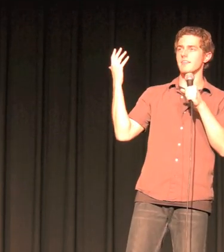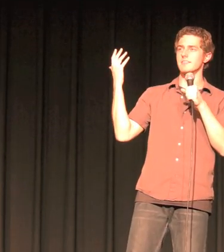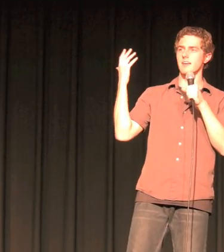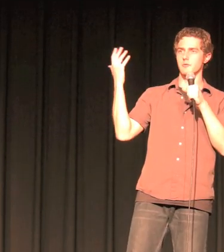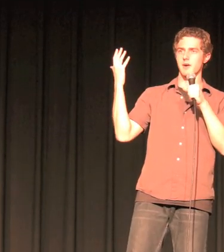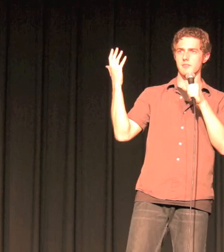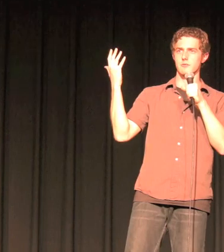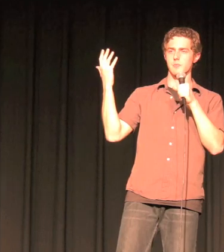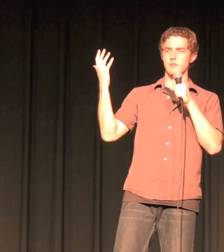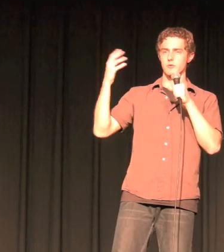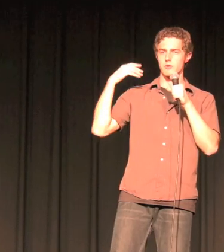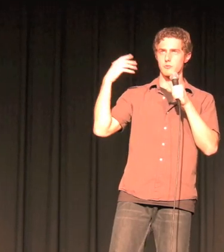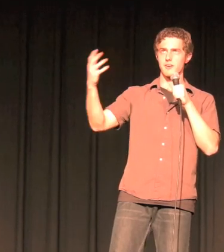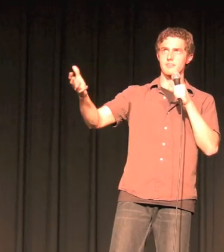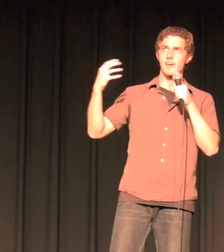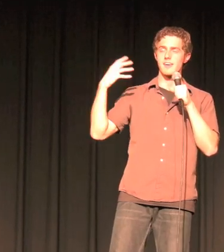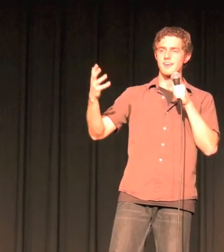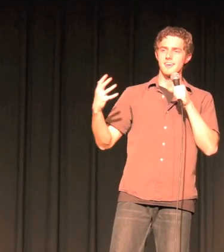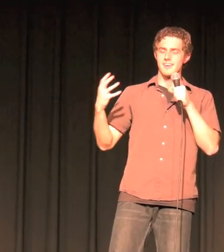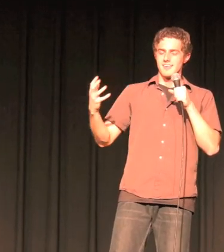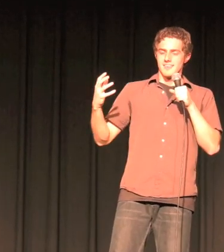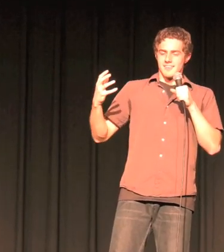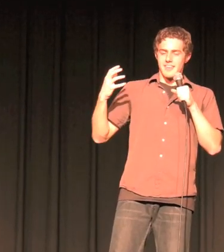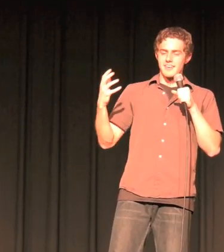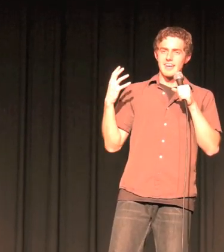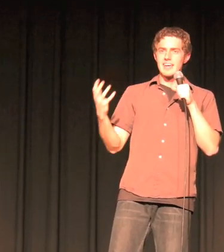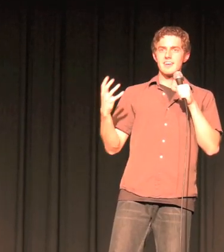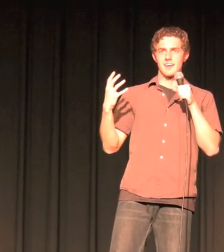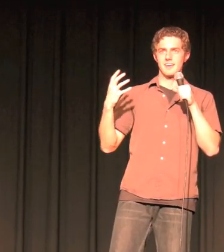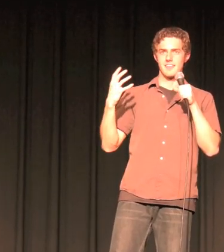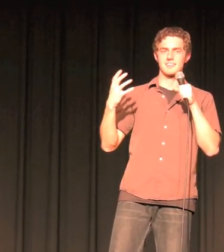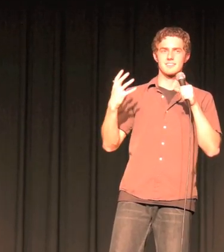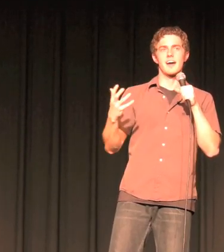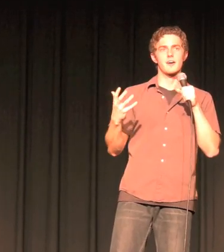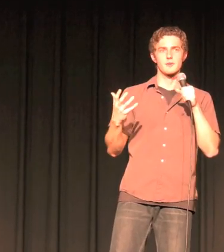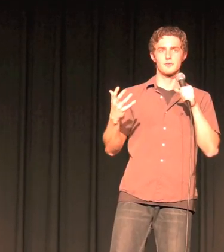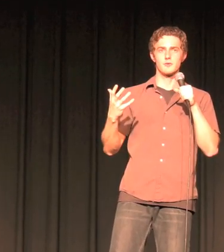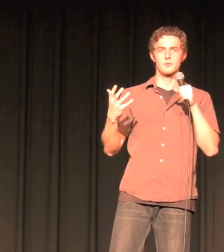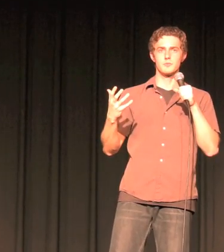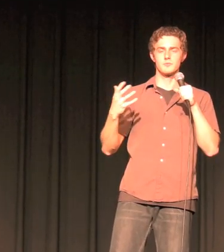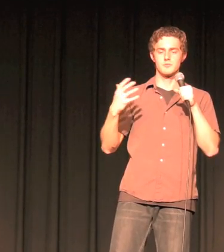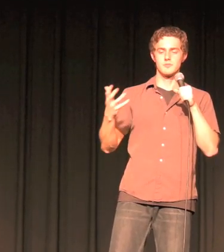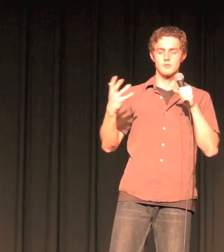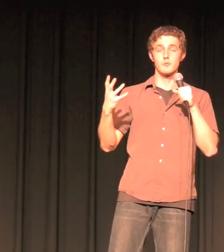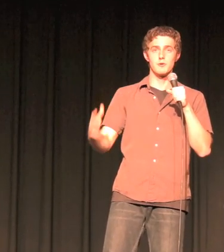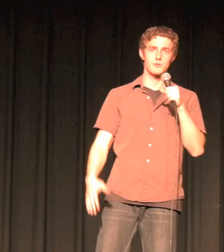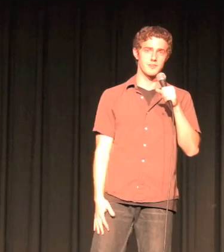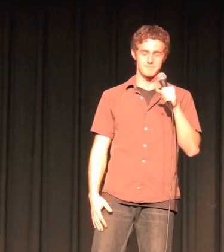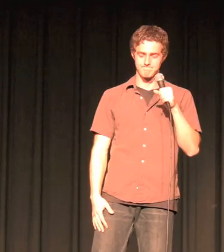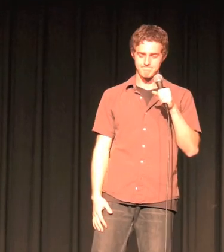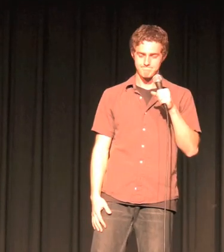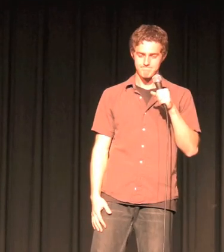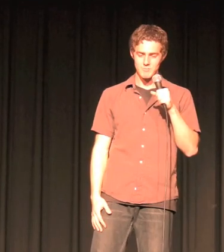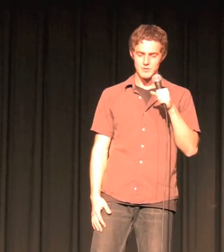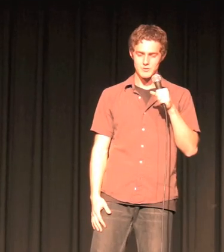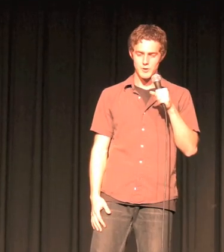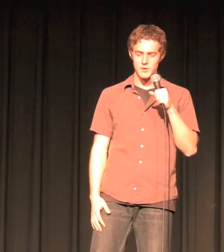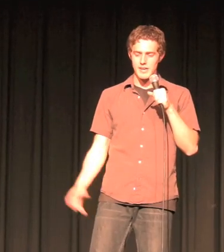hands as my instrument to express that need, that desire to do music. So